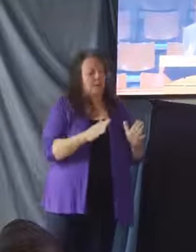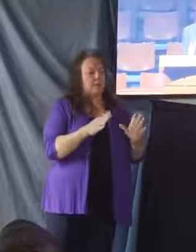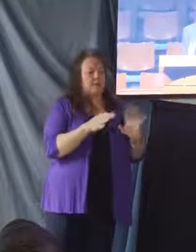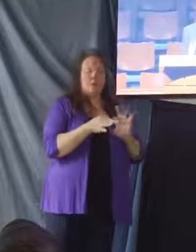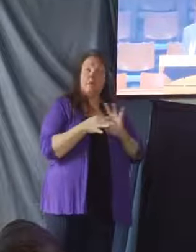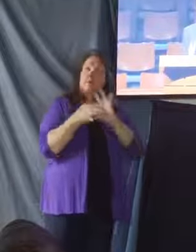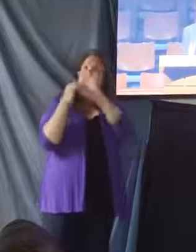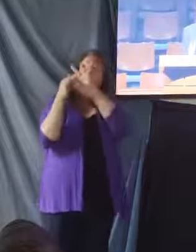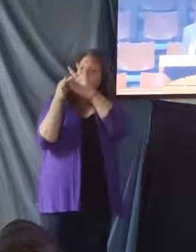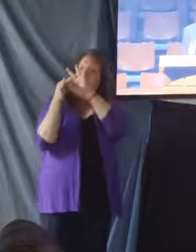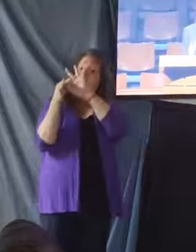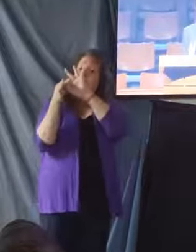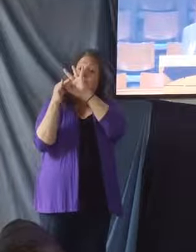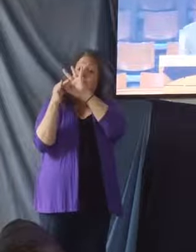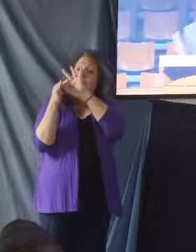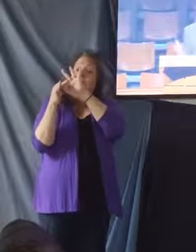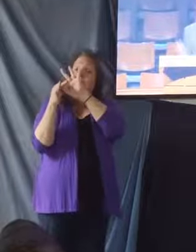to him.